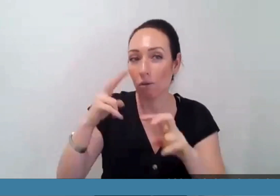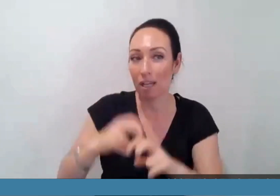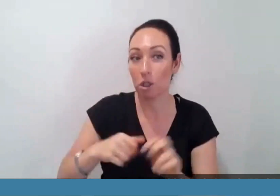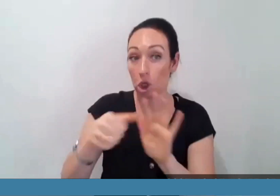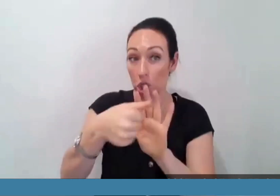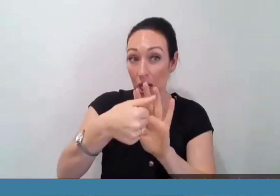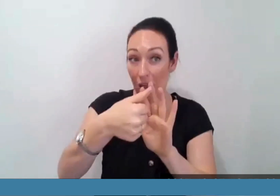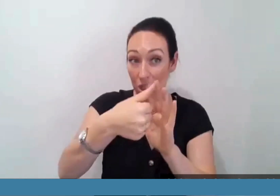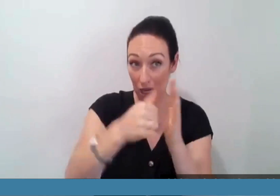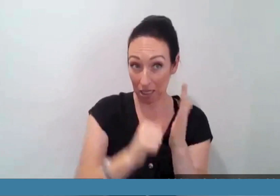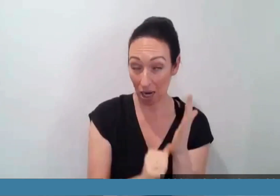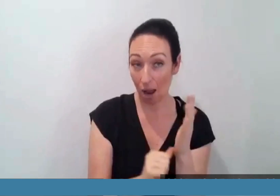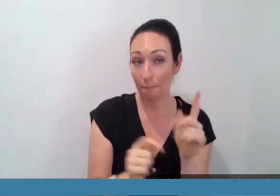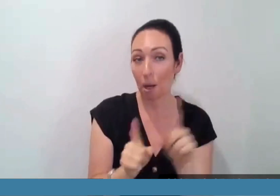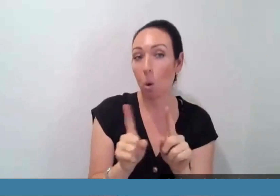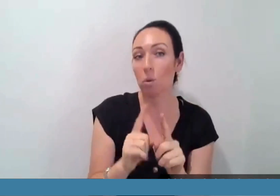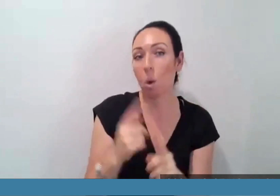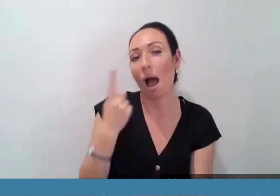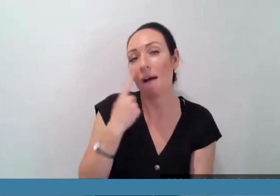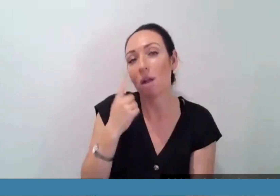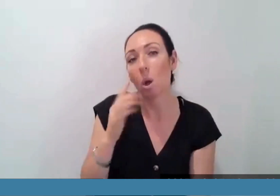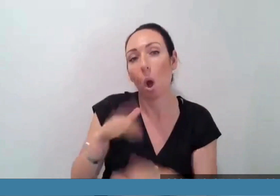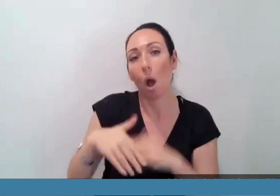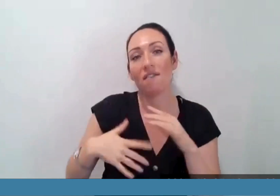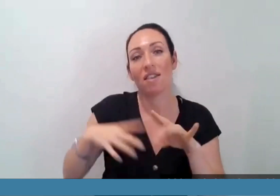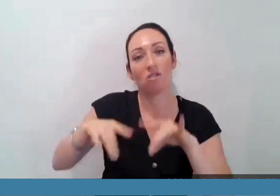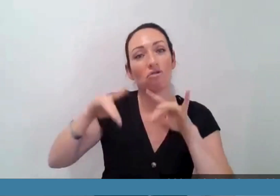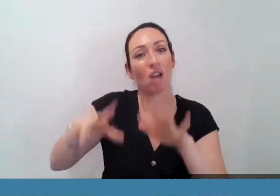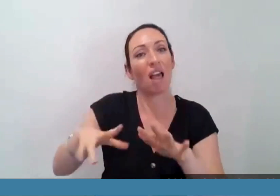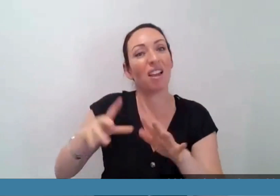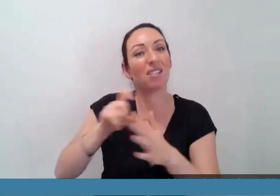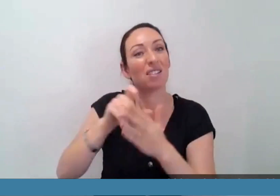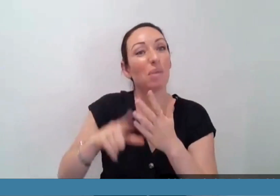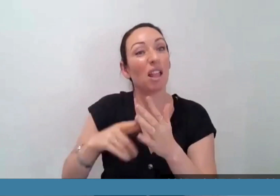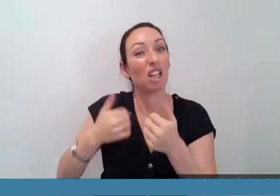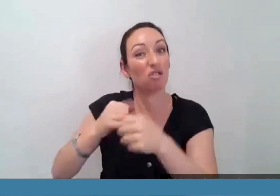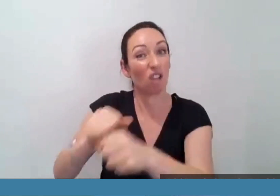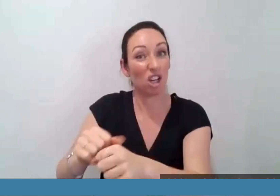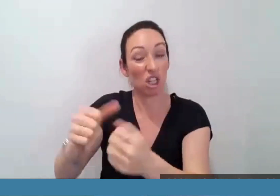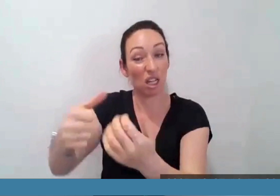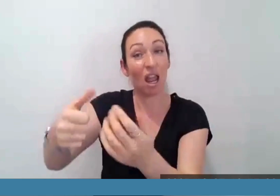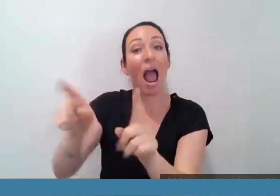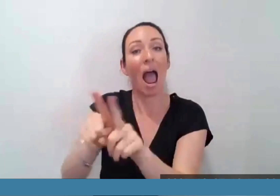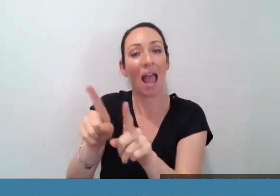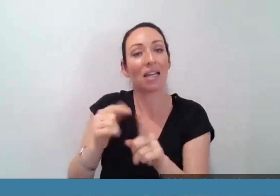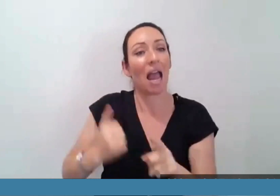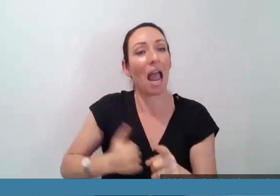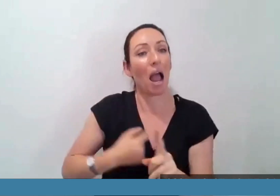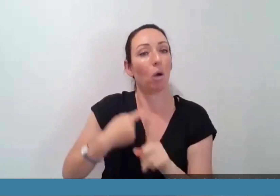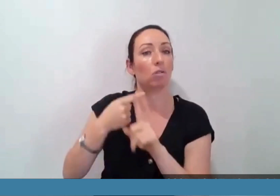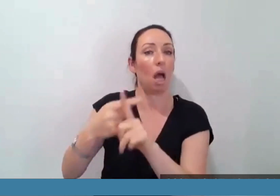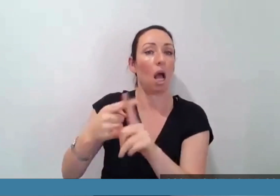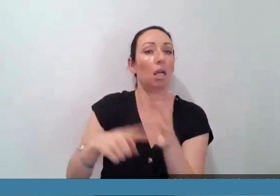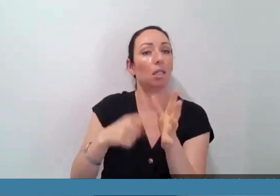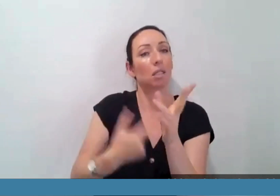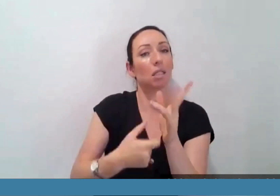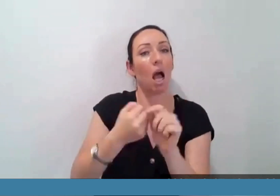look at Australia's disability strategy and some of the targeted action plans that are addressing this area. But thank you for the